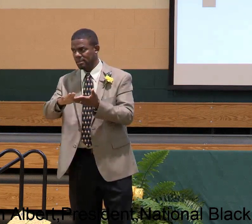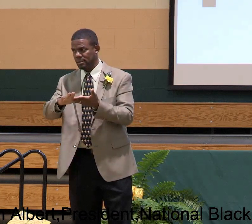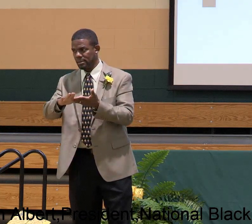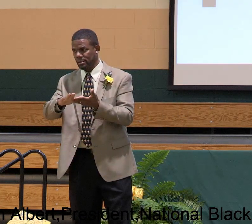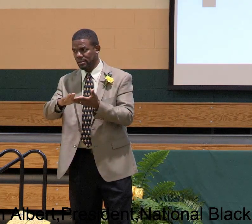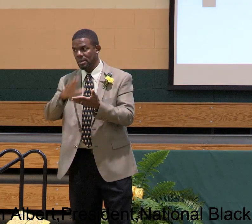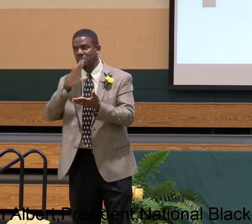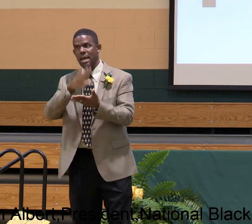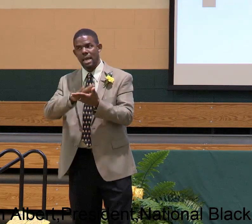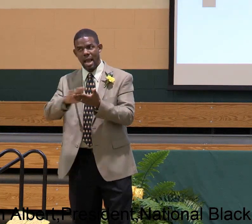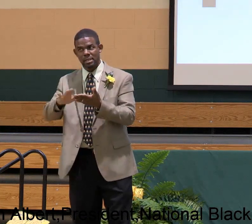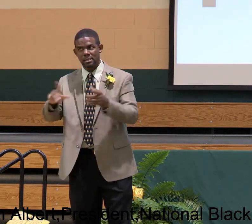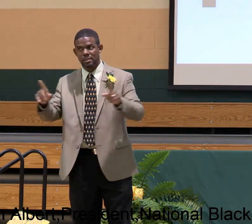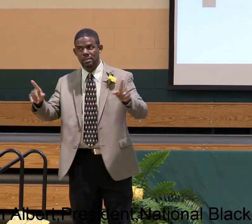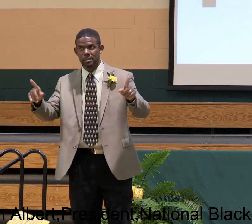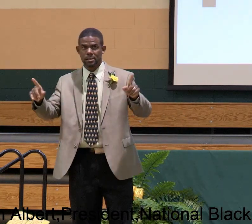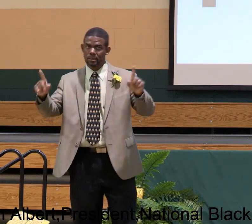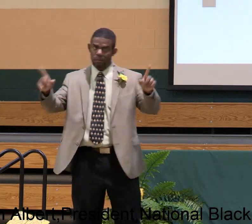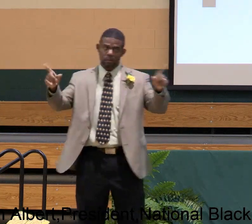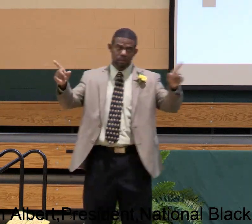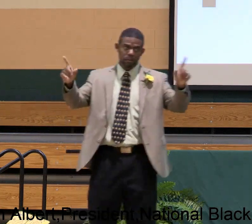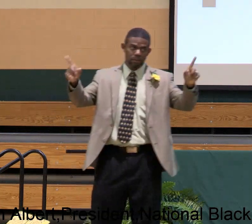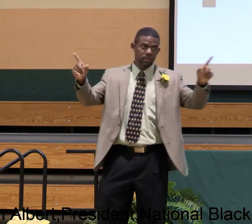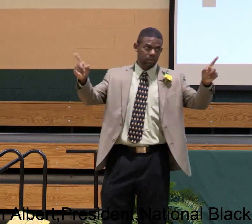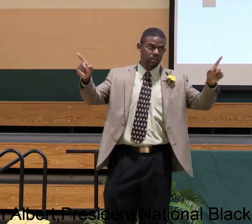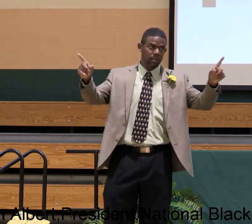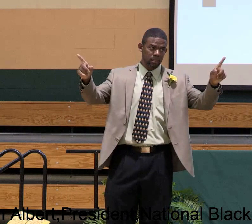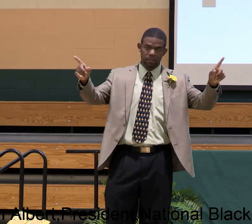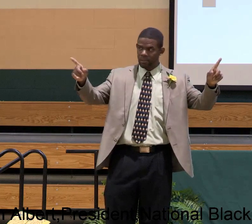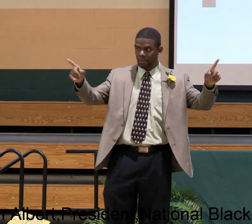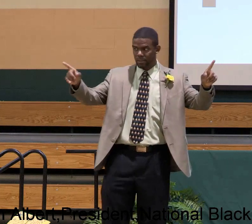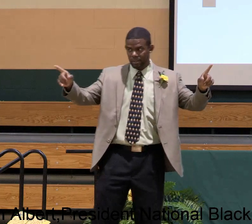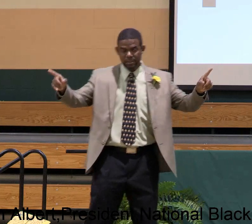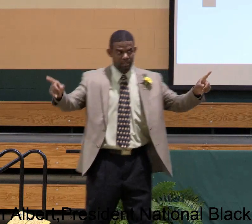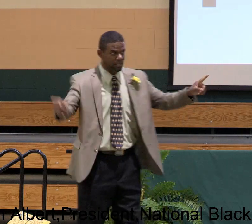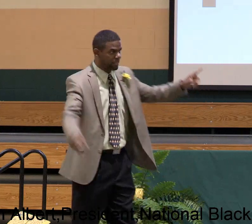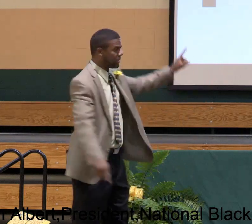attitude. Be nice. All right? Y'all hear me?